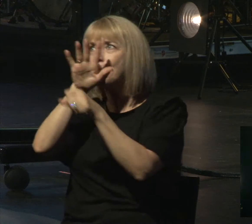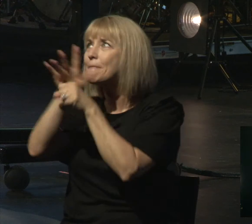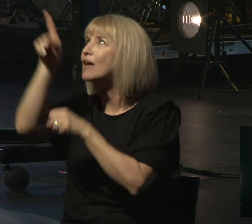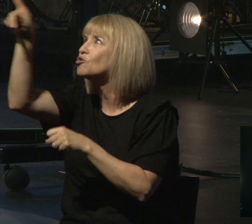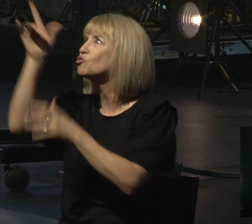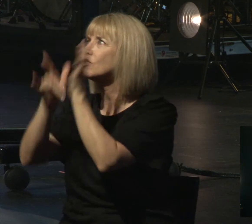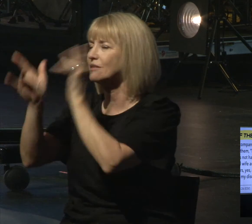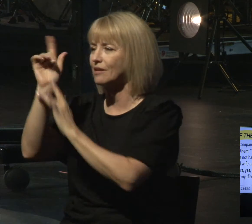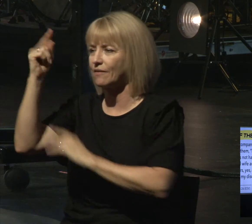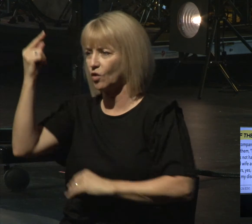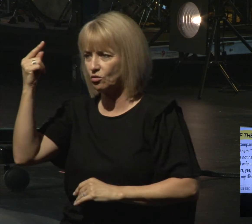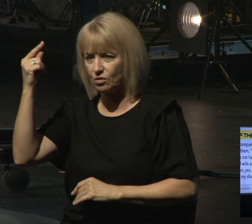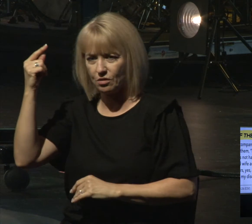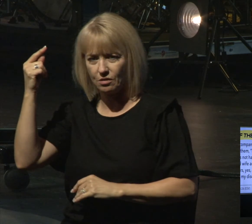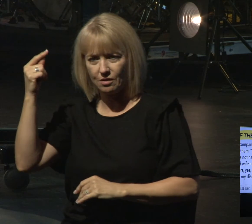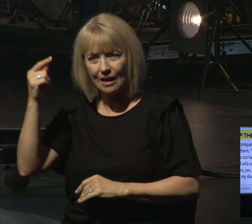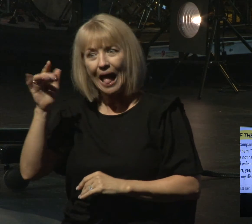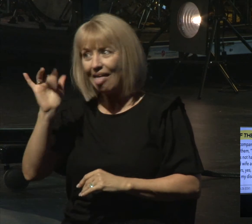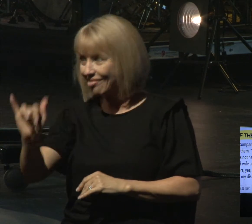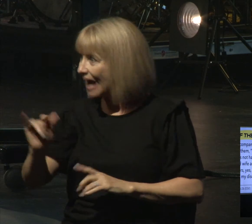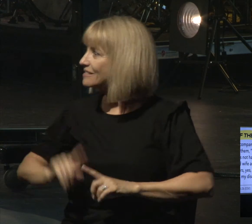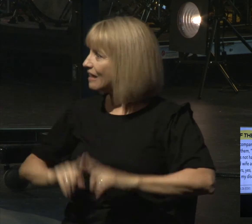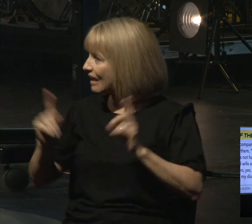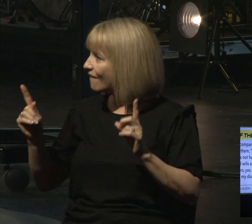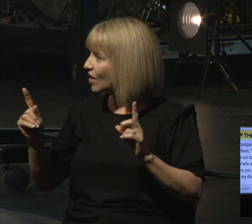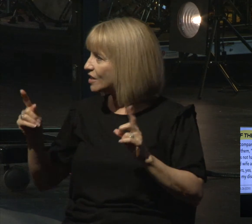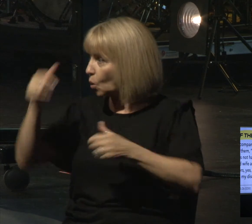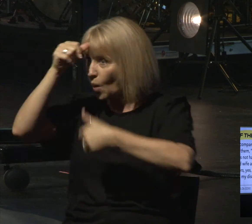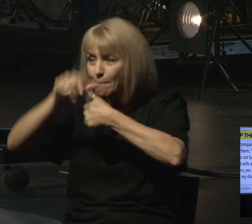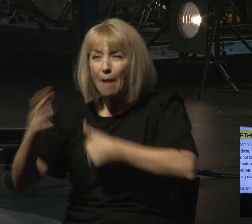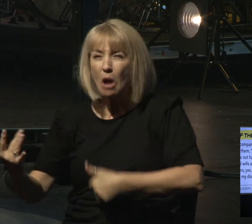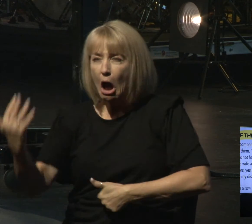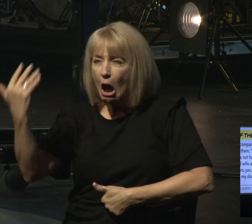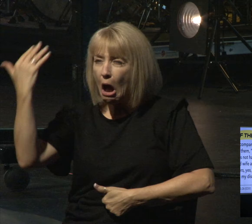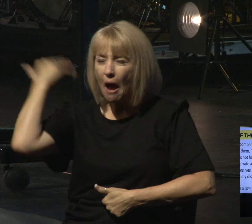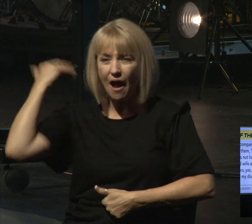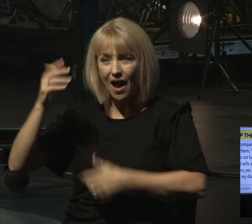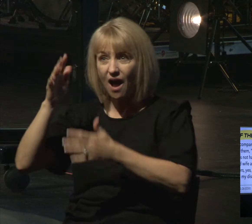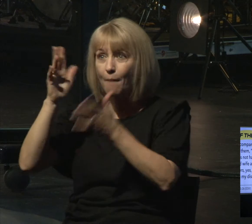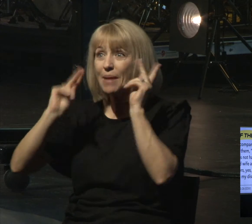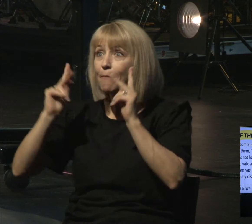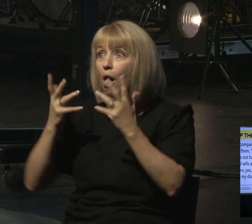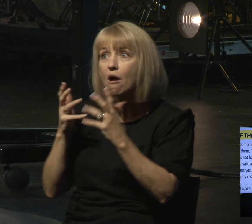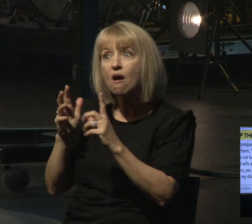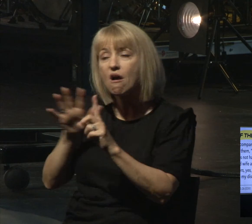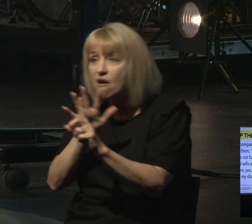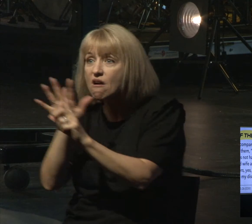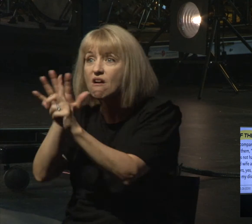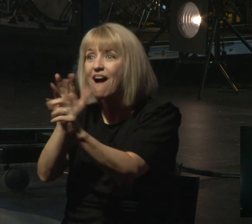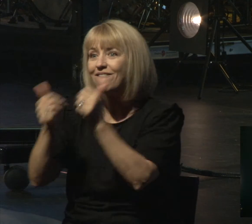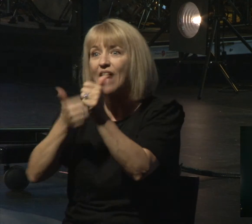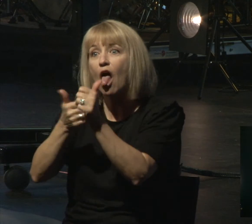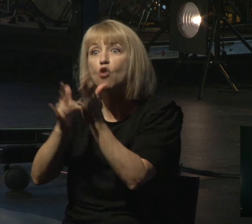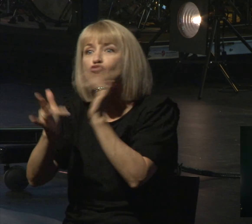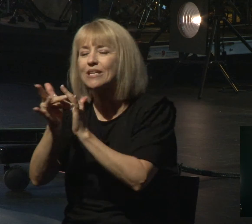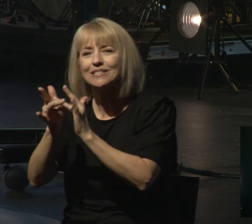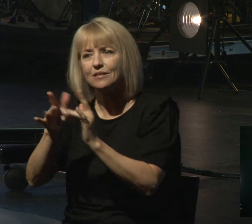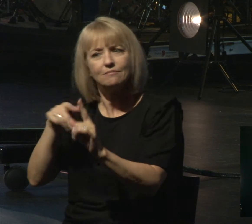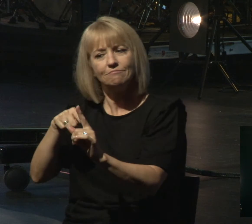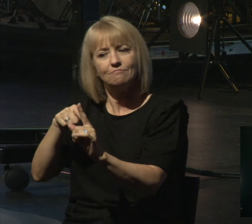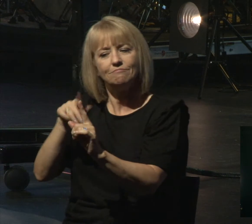and a disciple was that the crowd wanted to be blessed by Jesus, but wasn't interested in sticking with